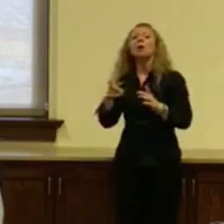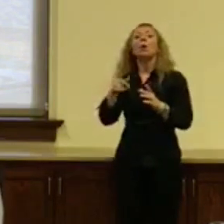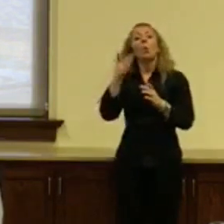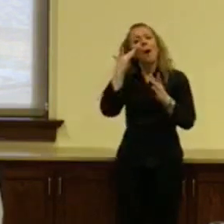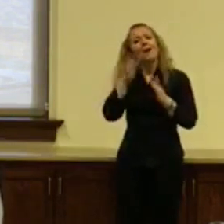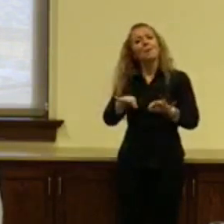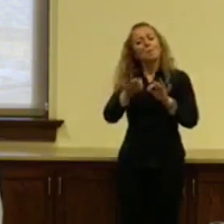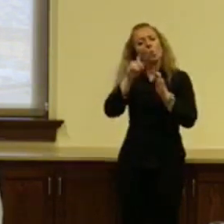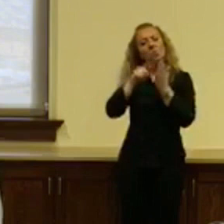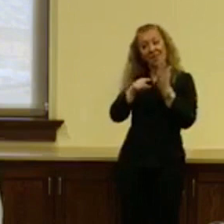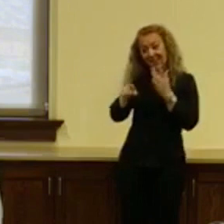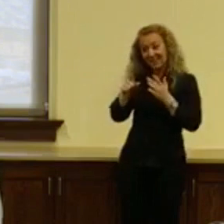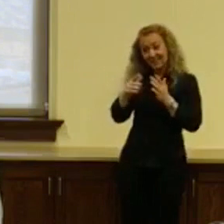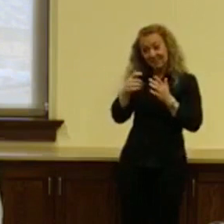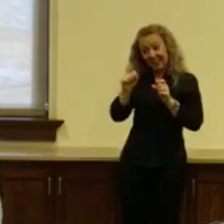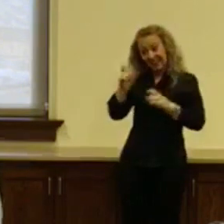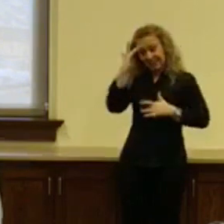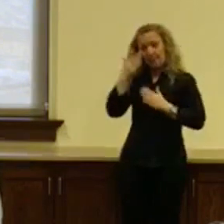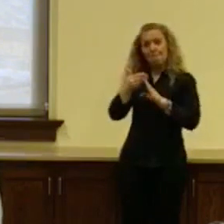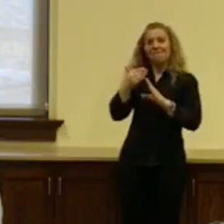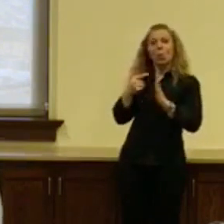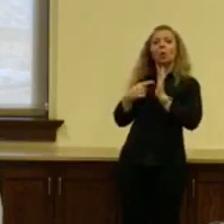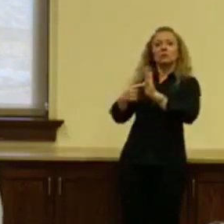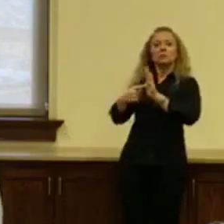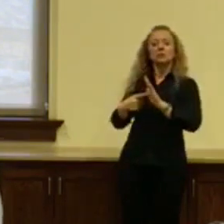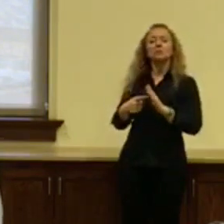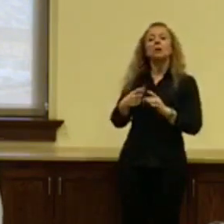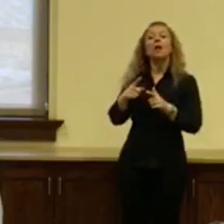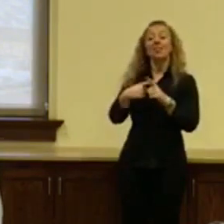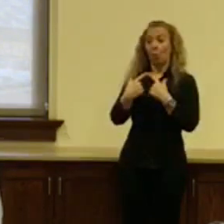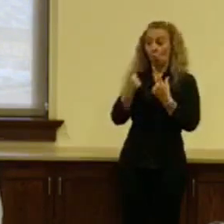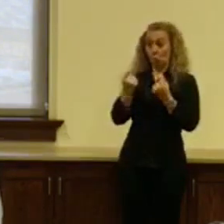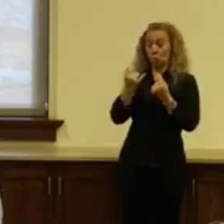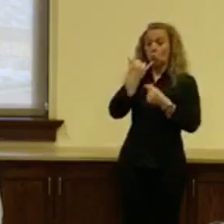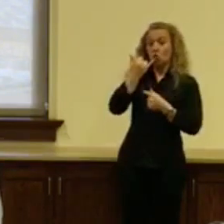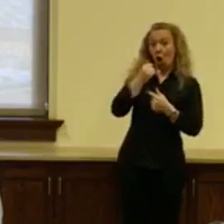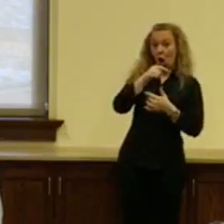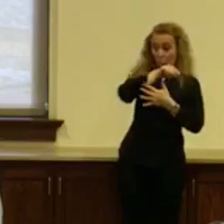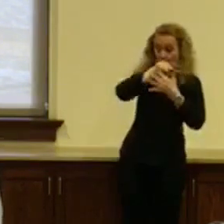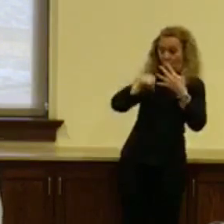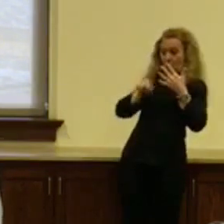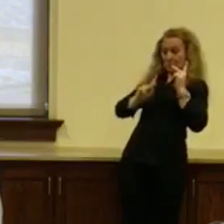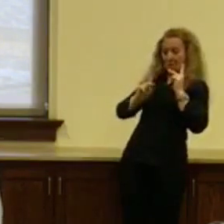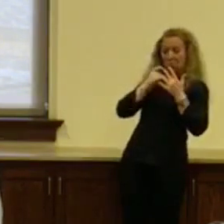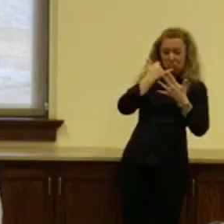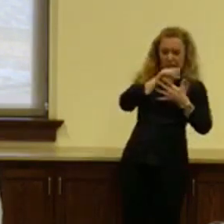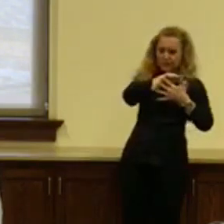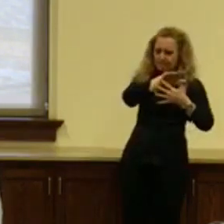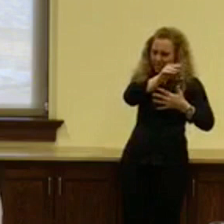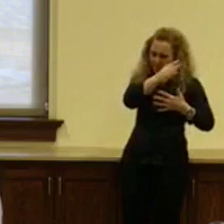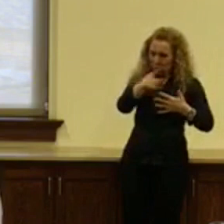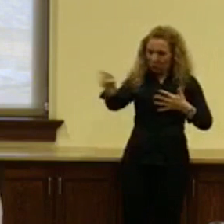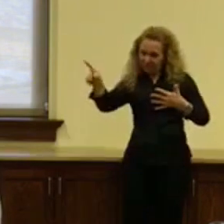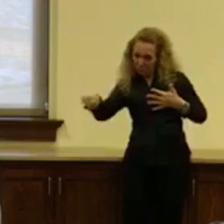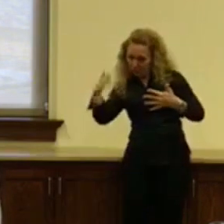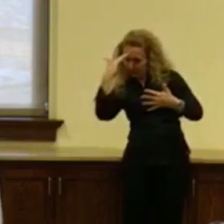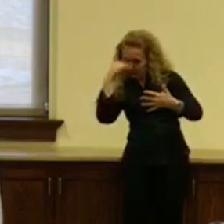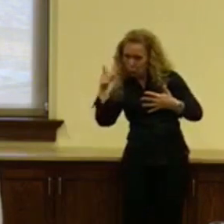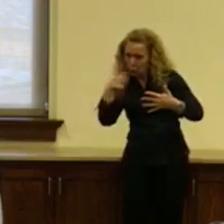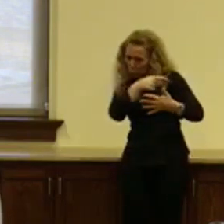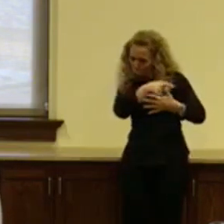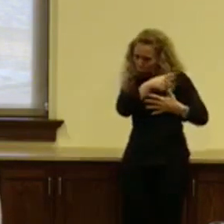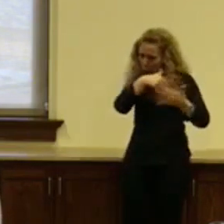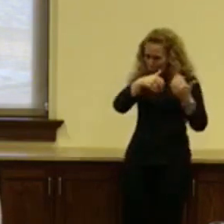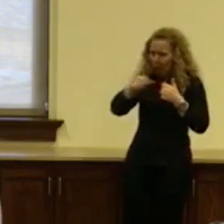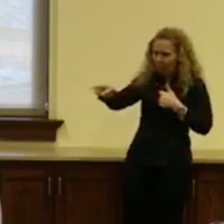calling those people and giving them clear instructions, we think that encourages people to really follow the instructions, right? Because I think if people are